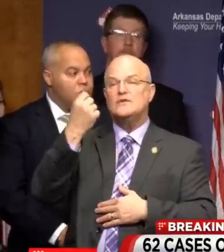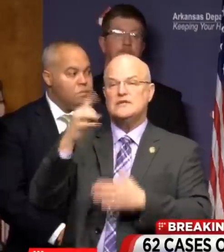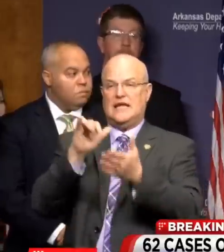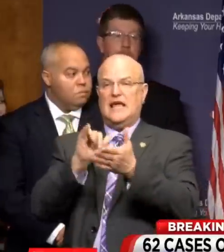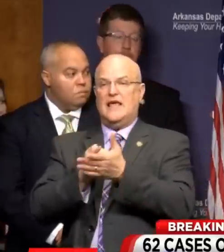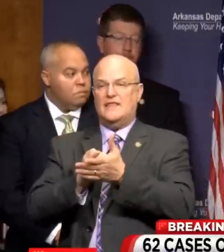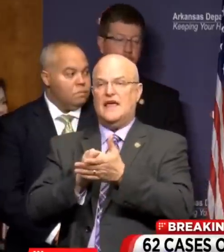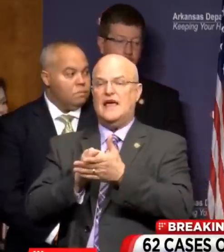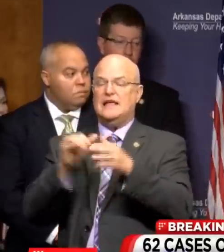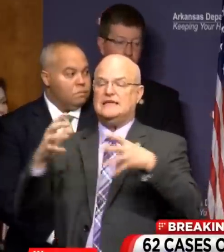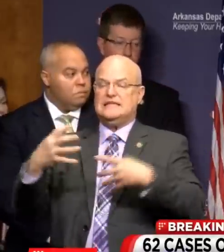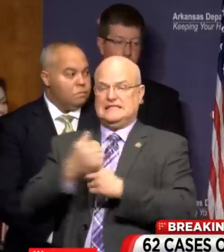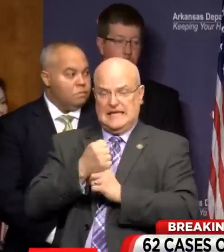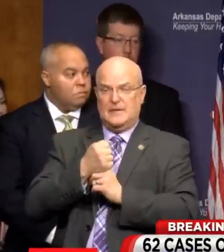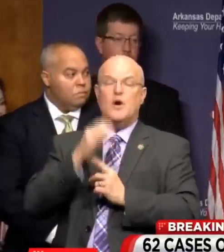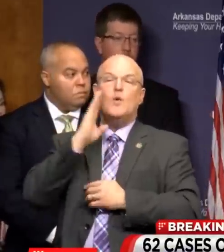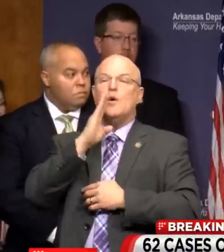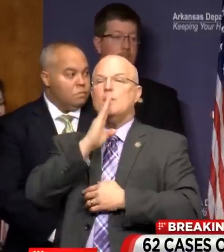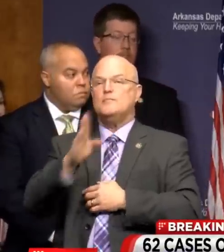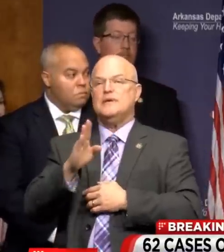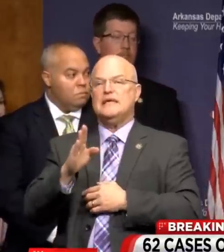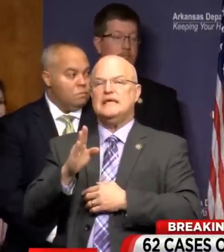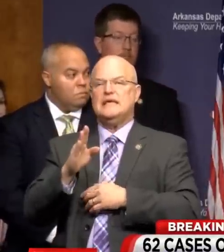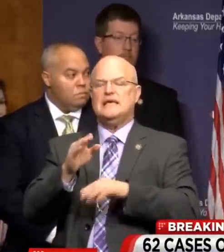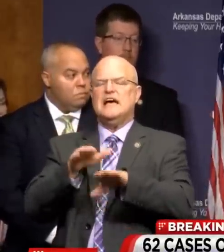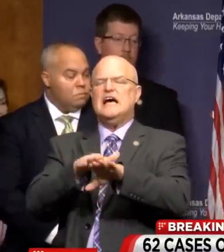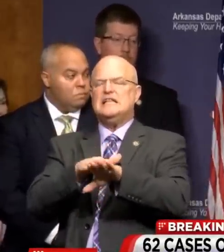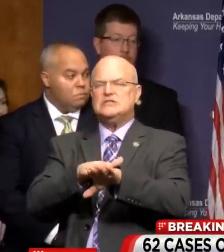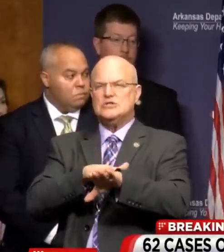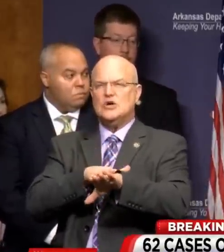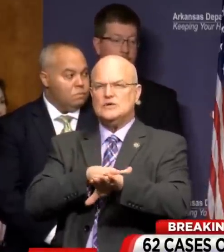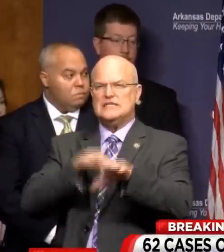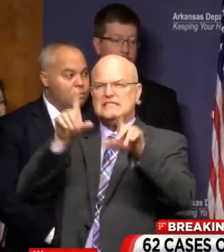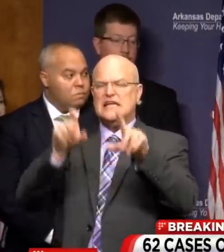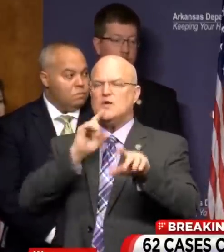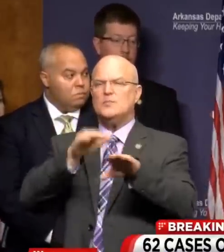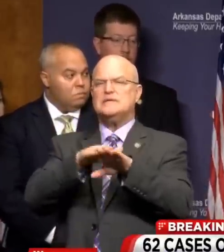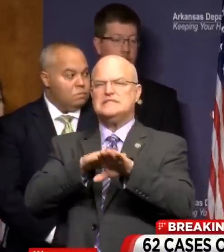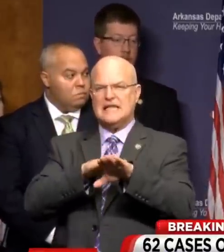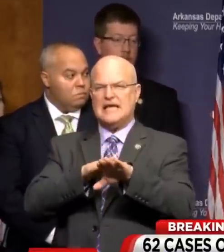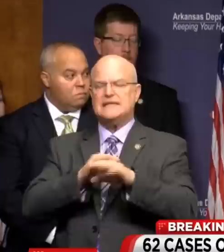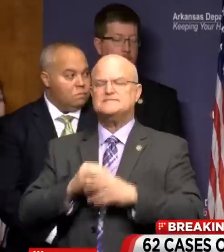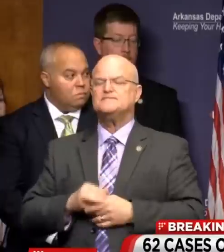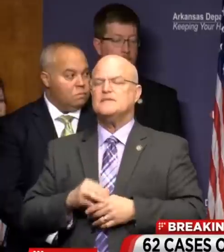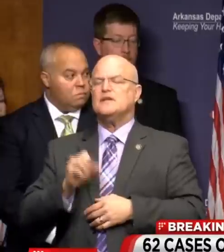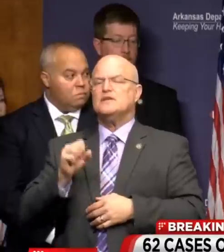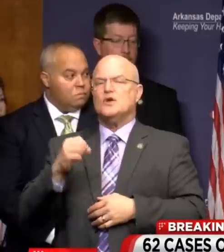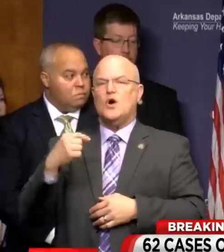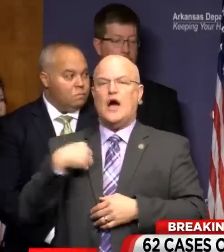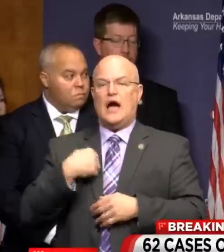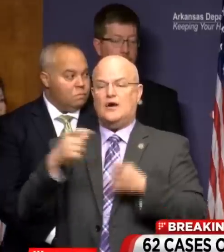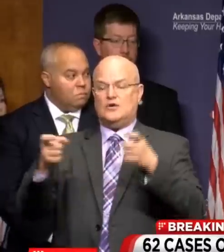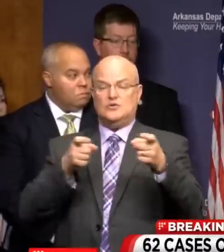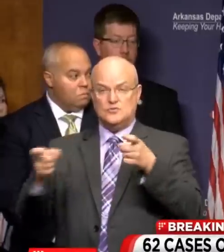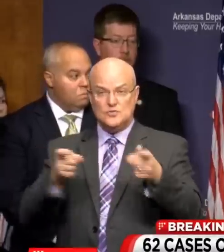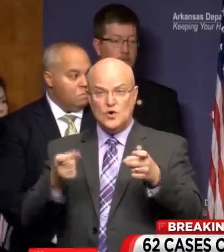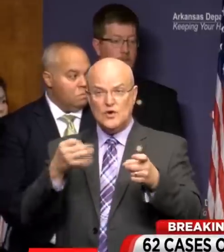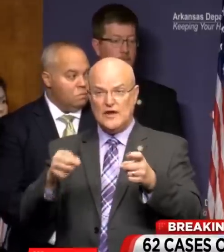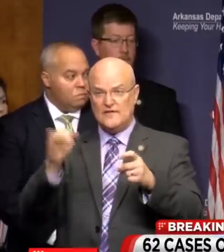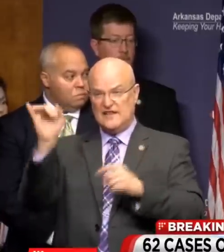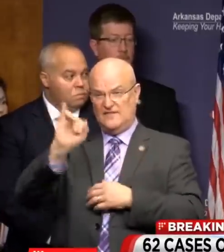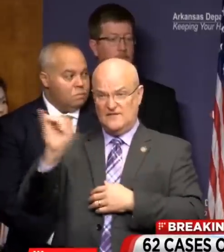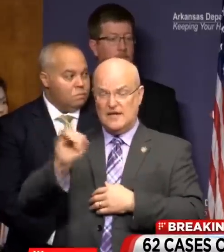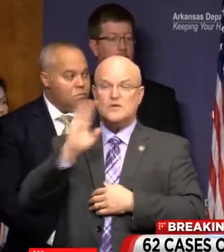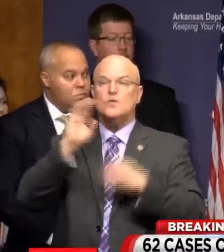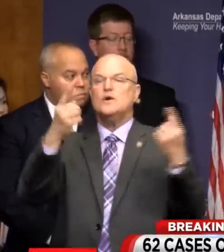that there is containment, is going to be a lagging in the testing will be a lagging indicator. So our control of the